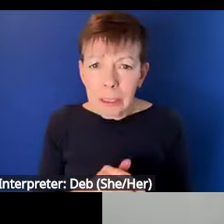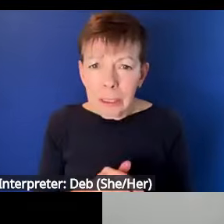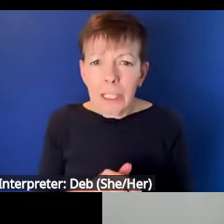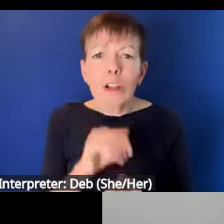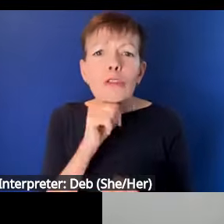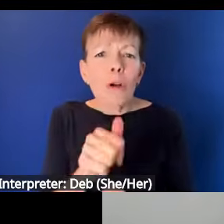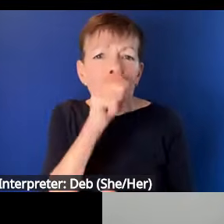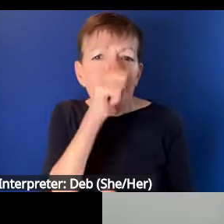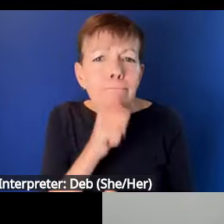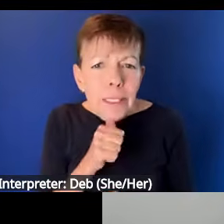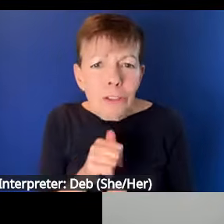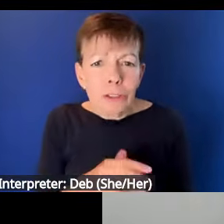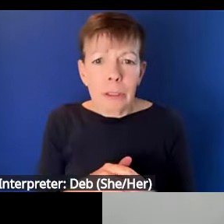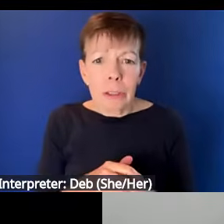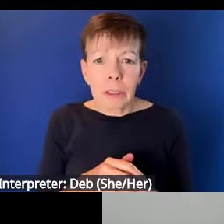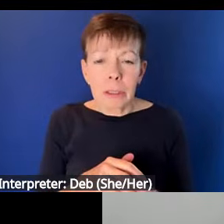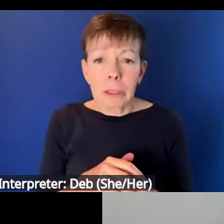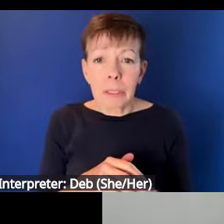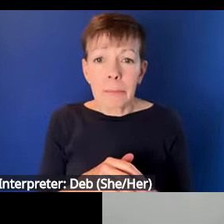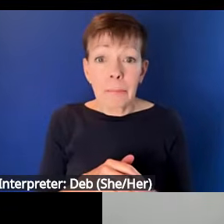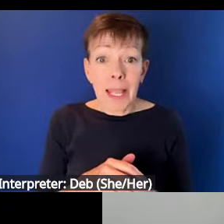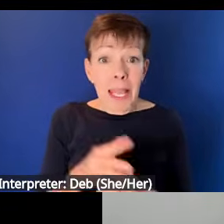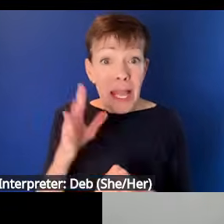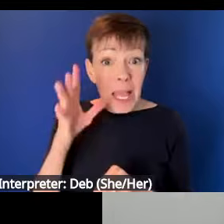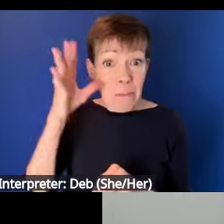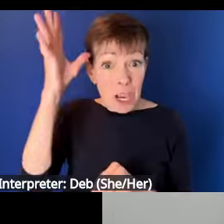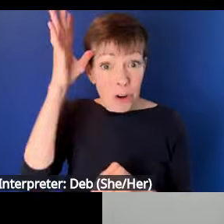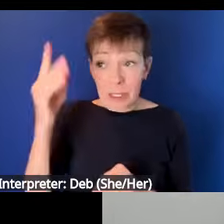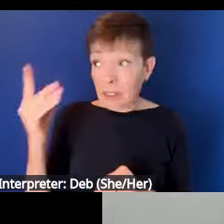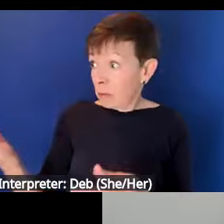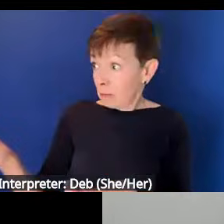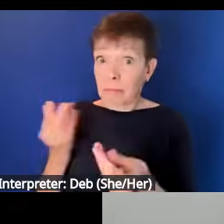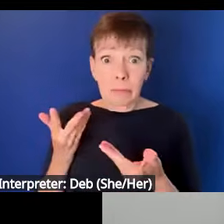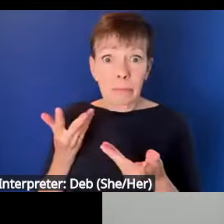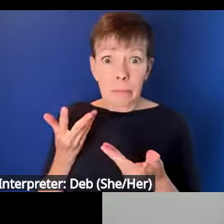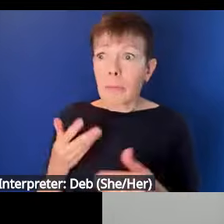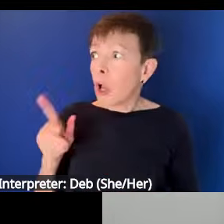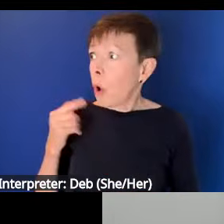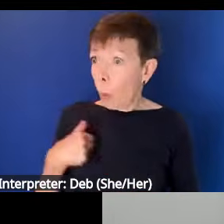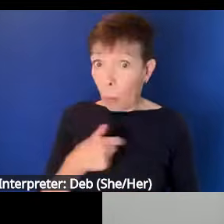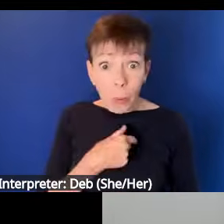impatient. We were told to work on her behavior